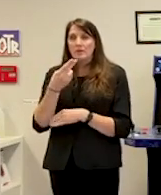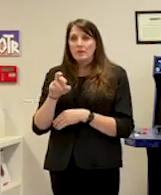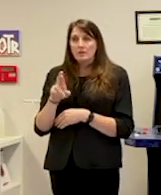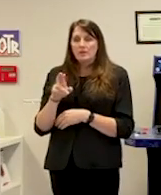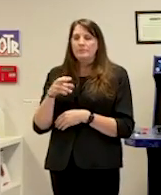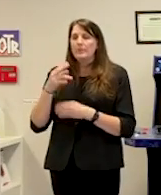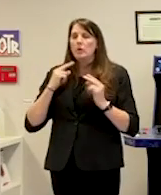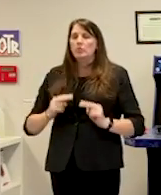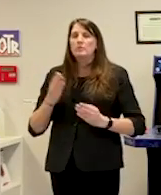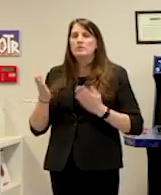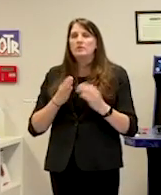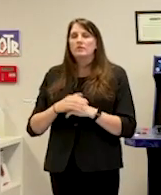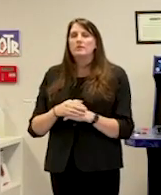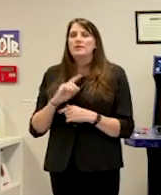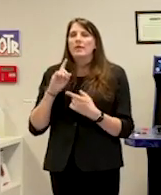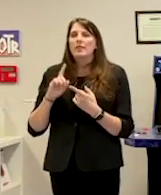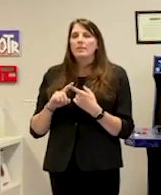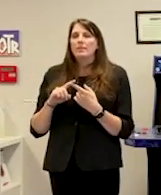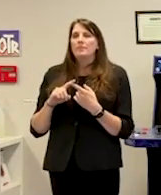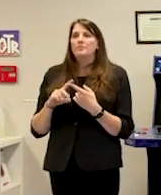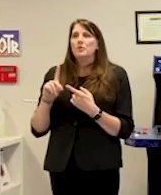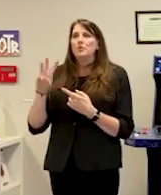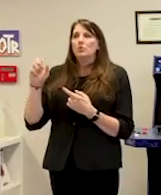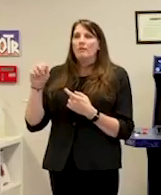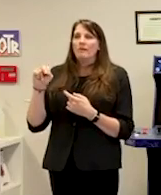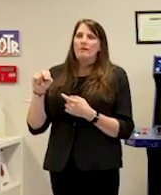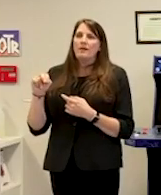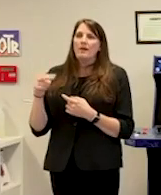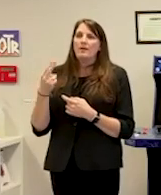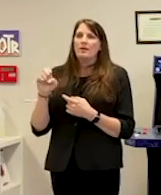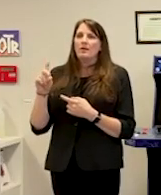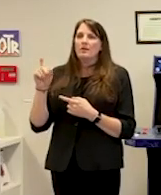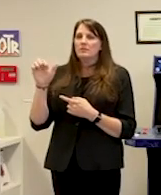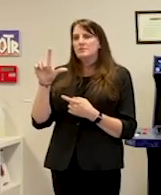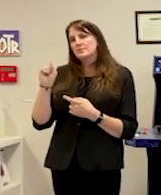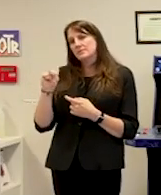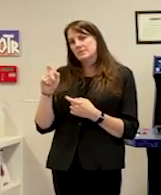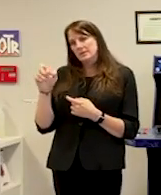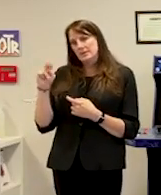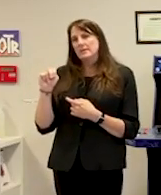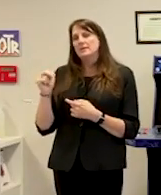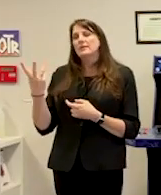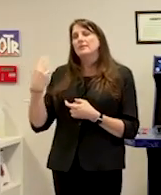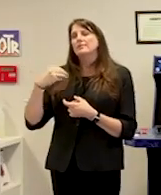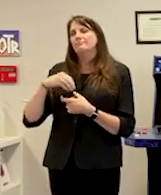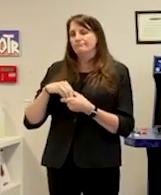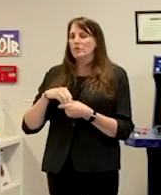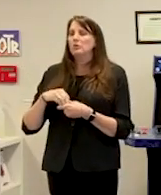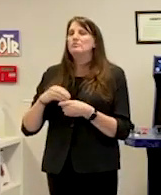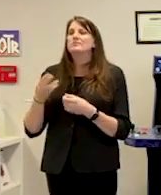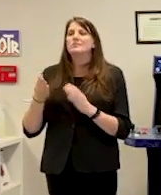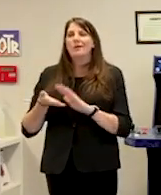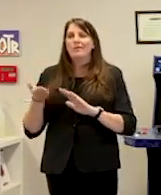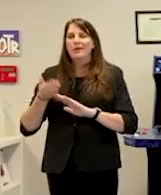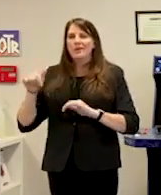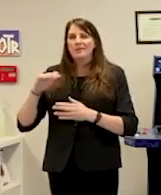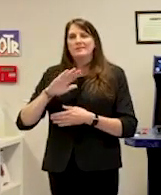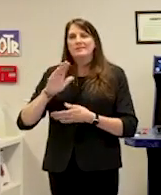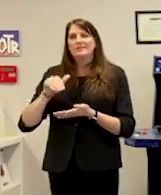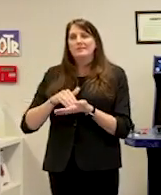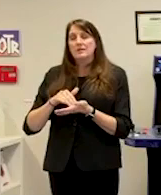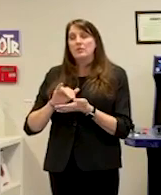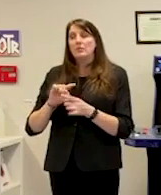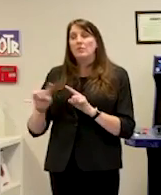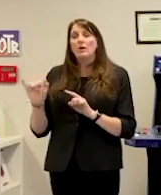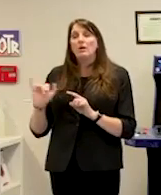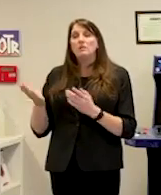Jawan Huddleston, who manages our Youth Programs Division, which includes operating this center. He also serves